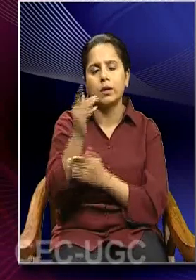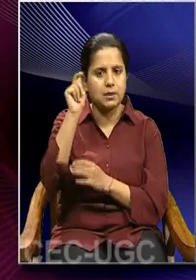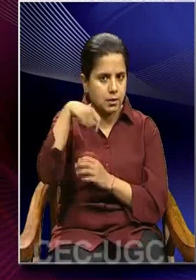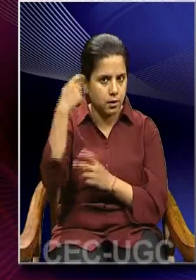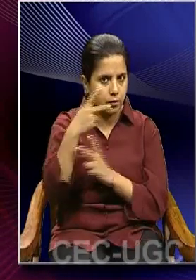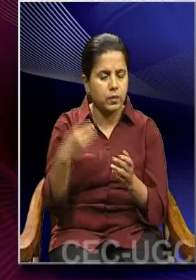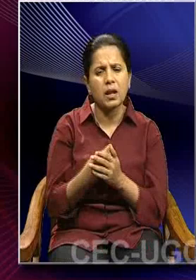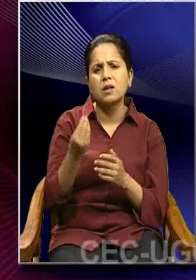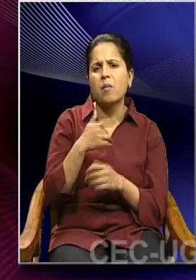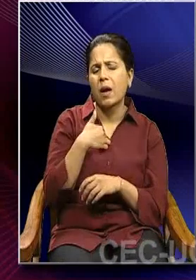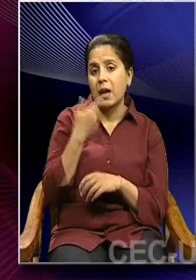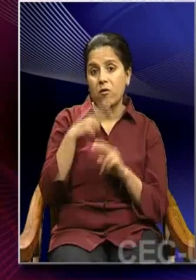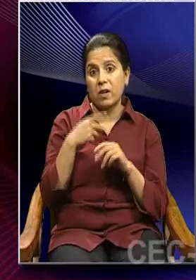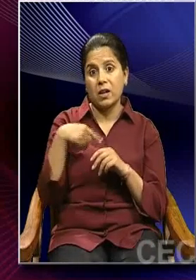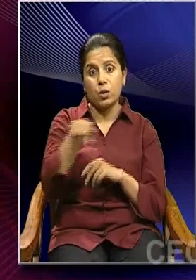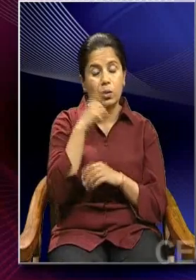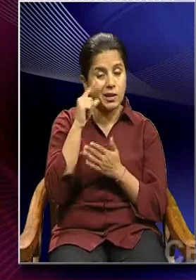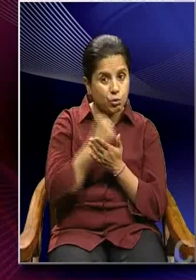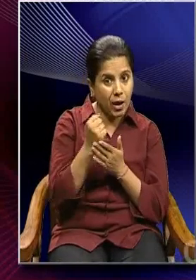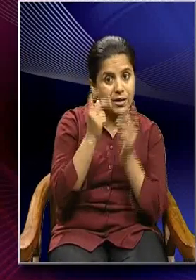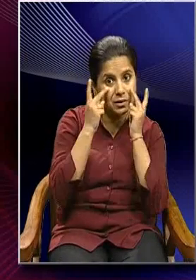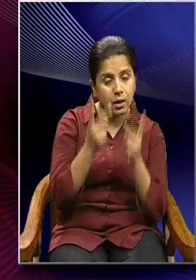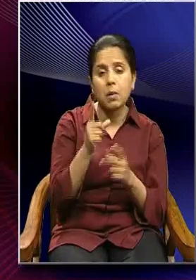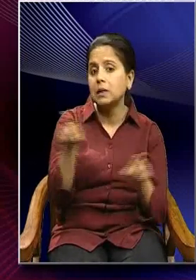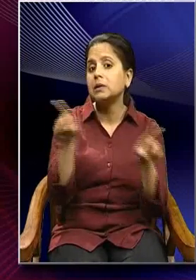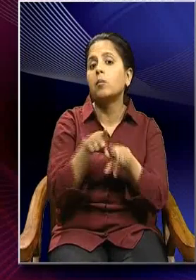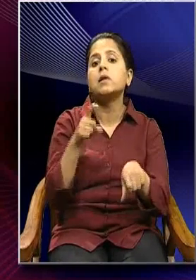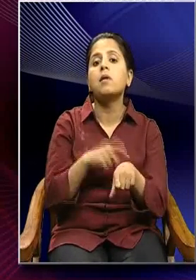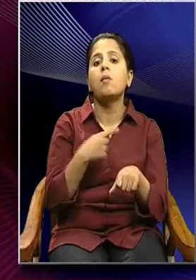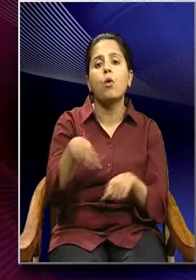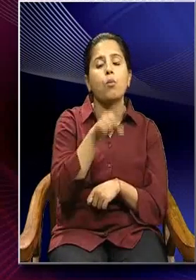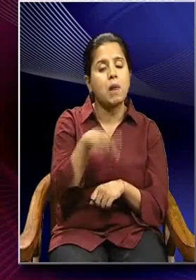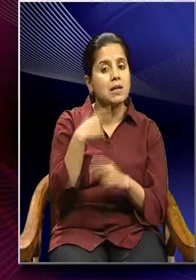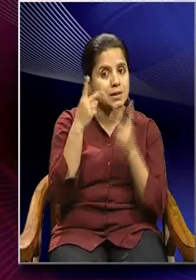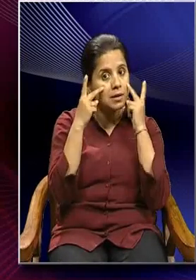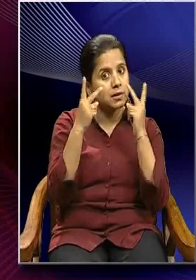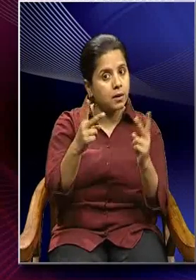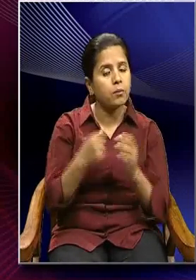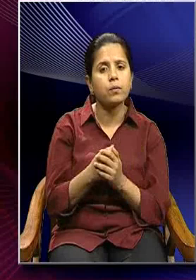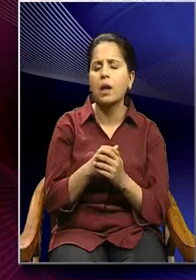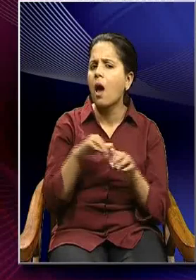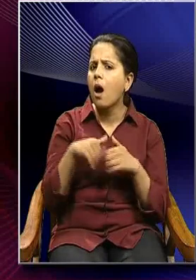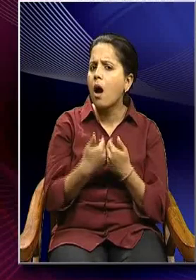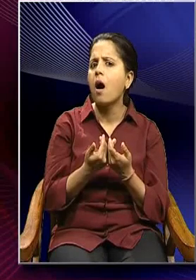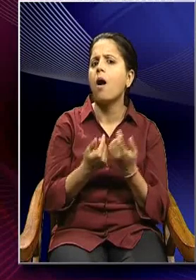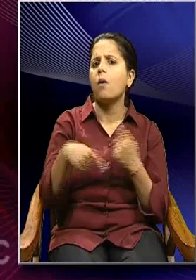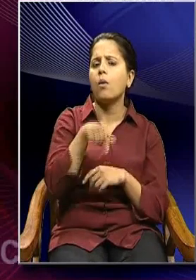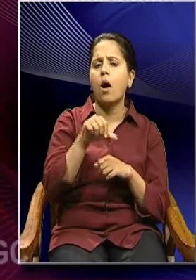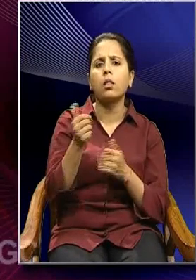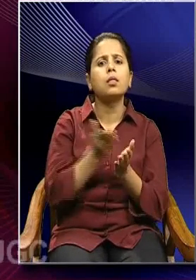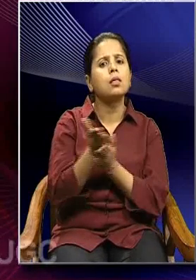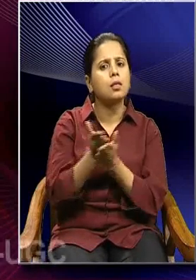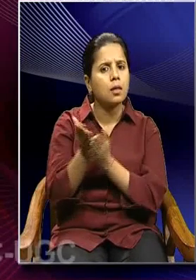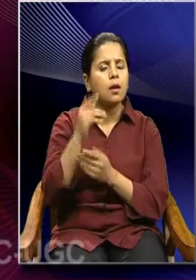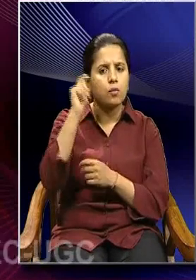in some sense, if we try to see it. But at the same time, we have to also see that how the alternative